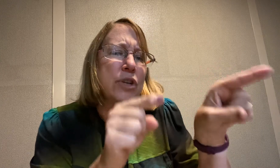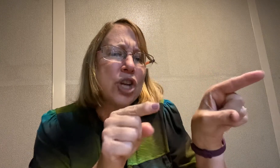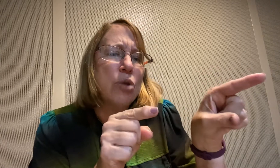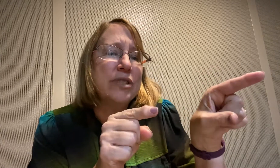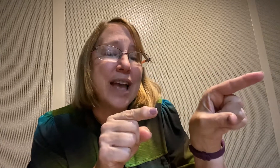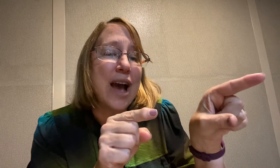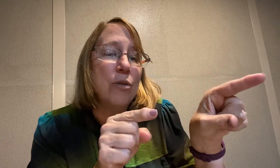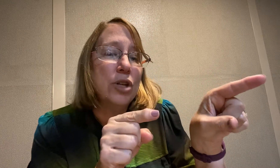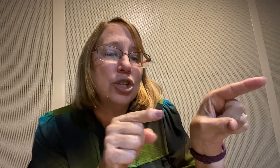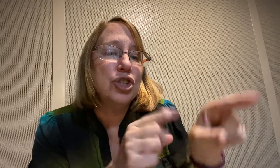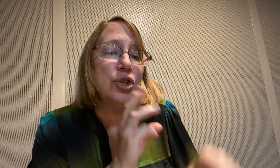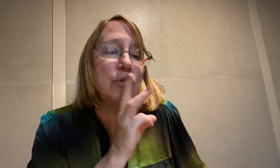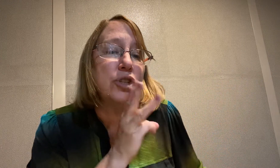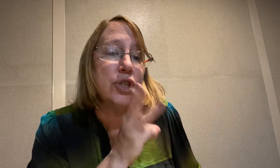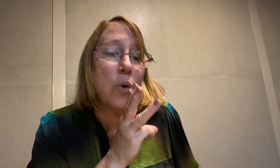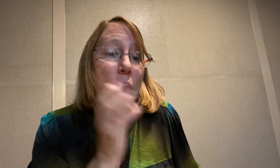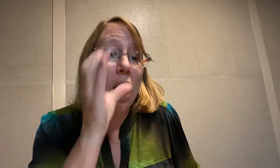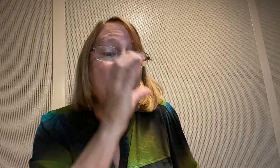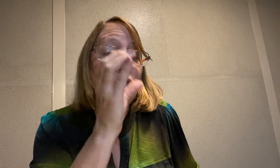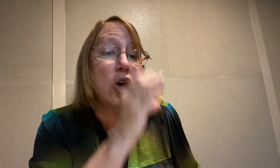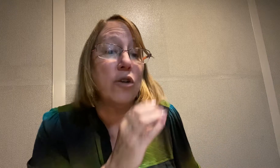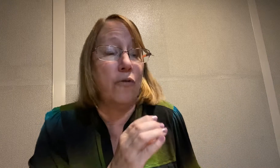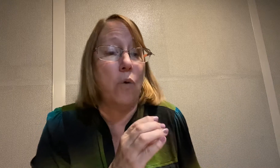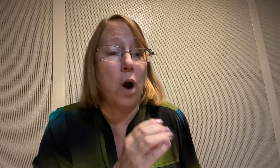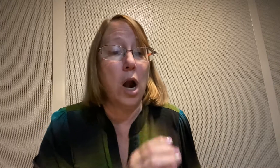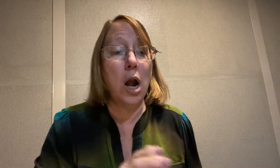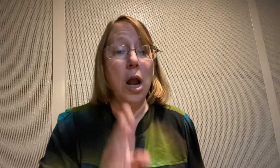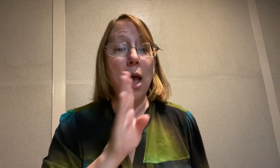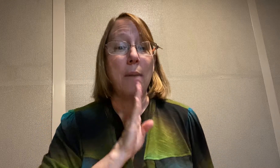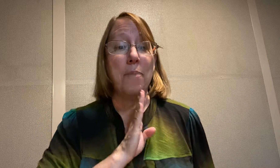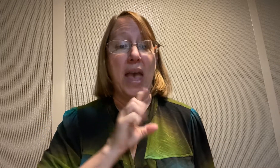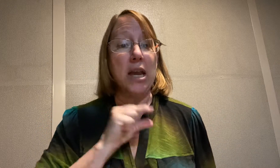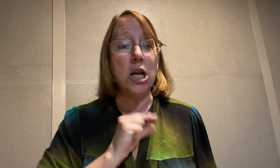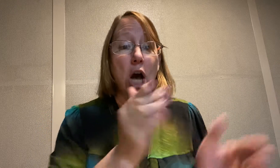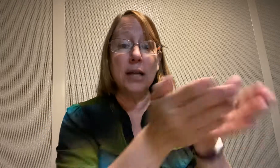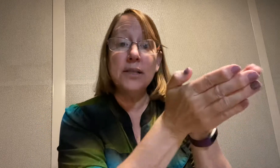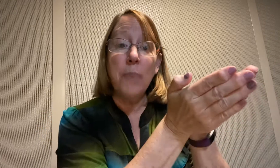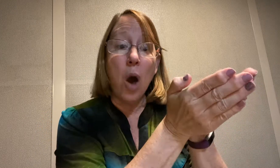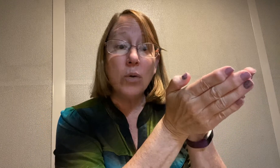go down to the shore and look for Ben Gunn's boat.